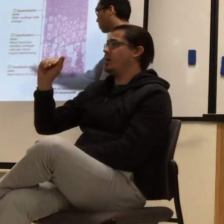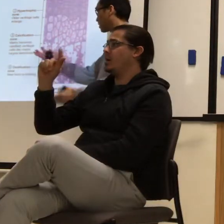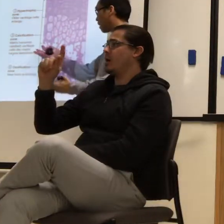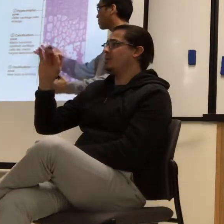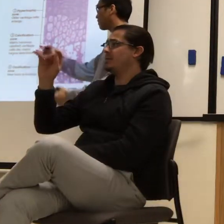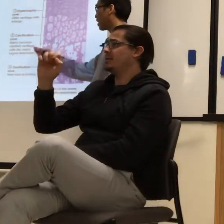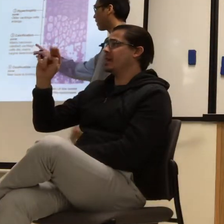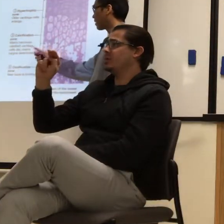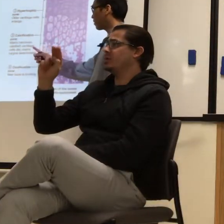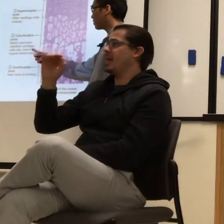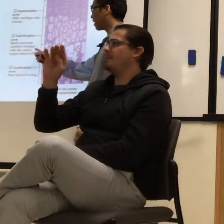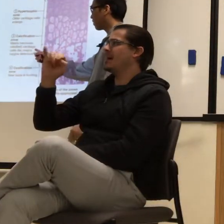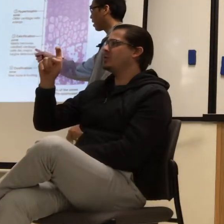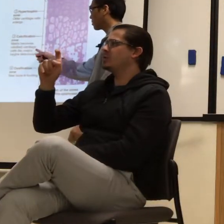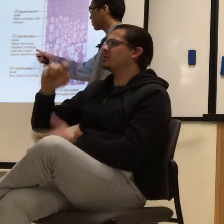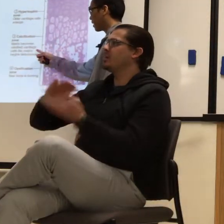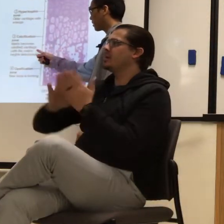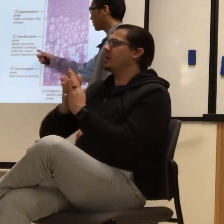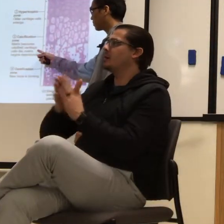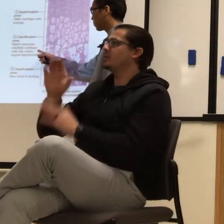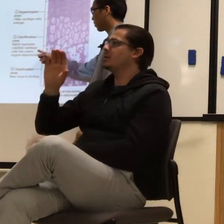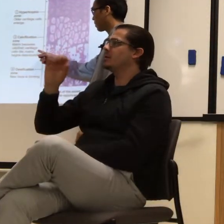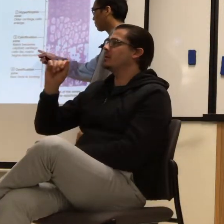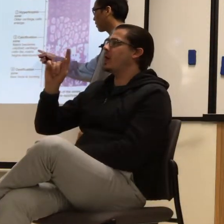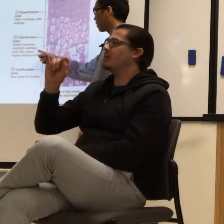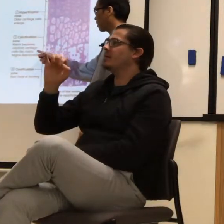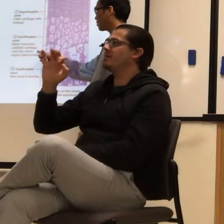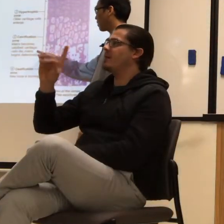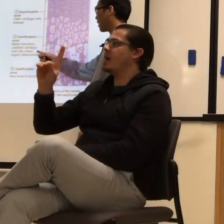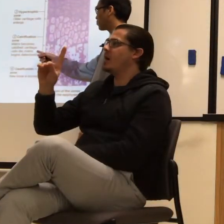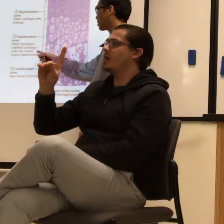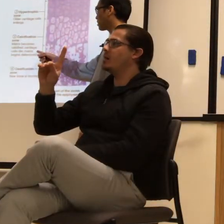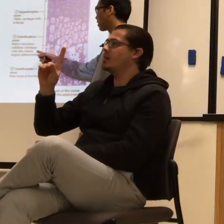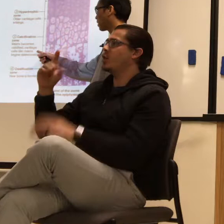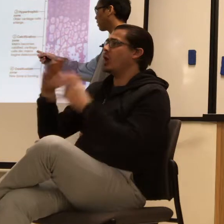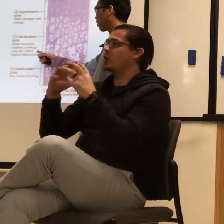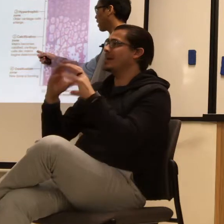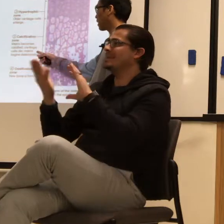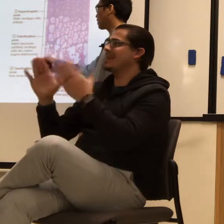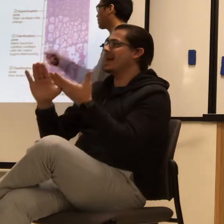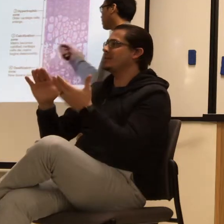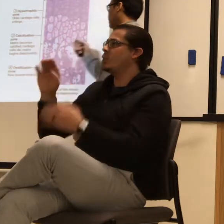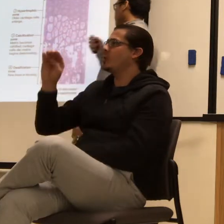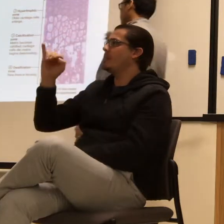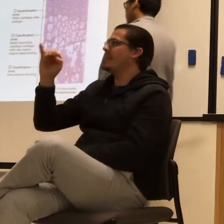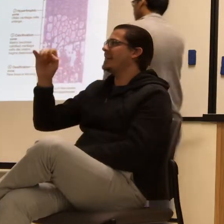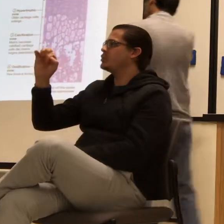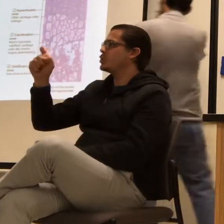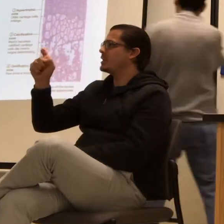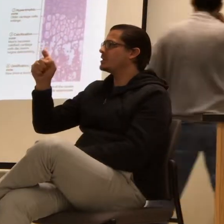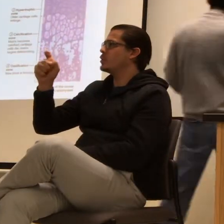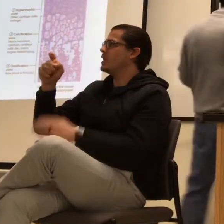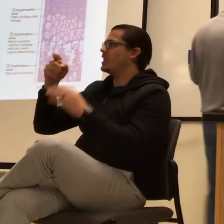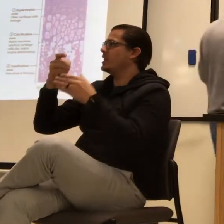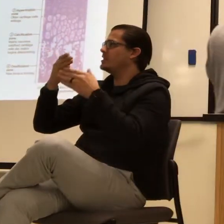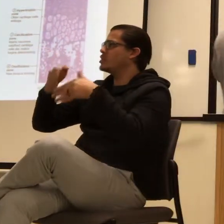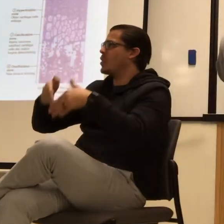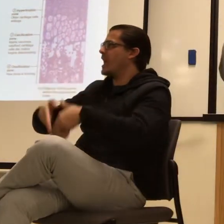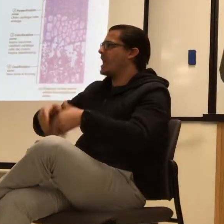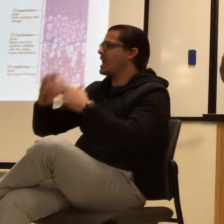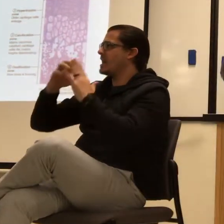matrix becomes calcified and that kills off the chondrocytes. Right? So the matrix is going to degrade.